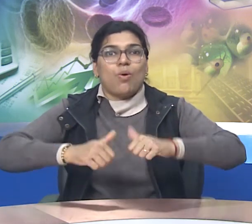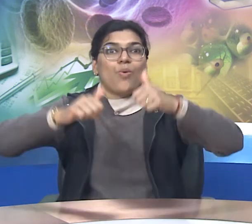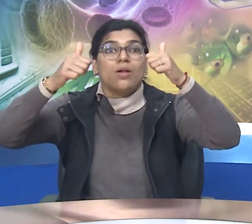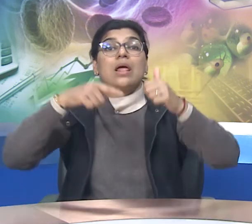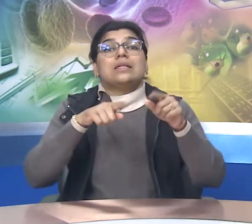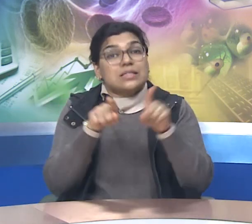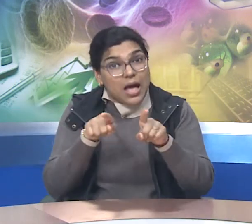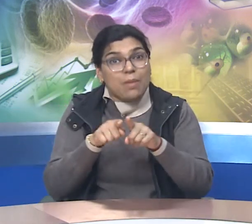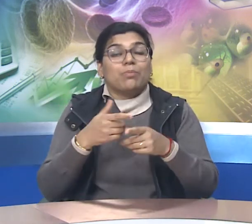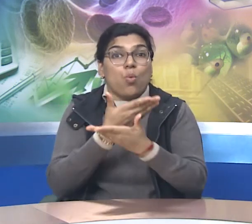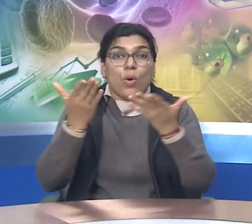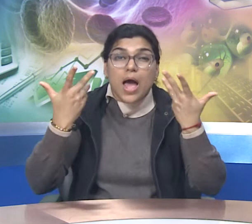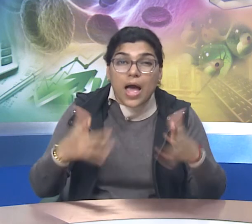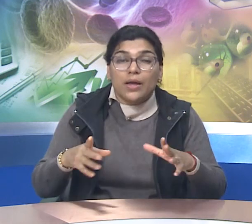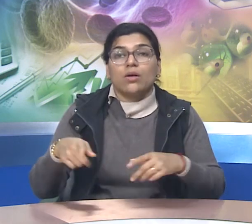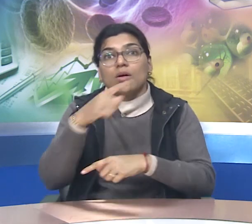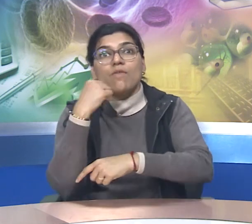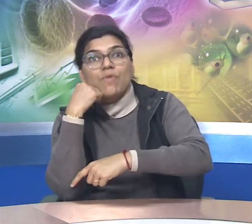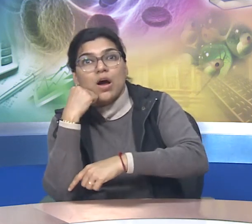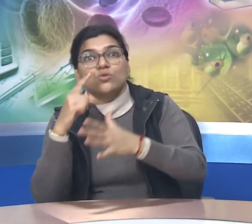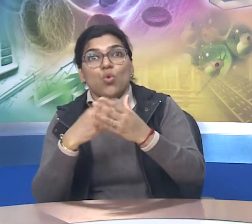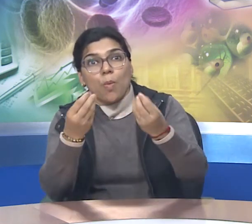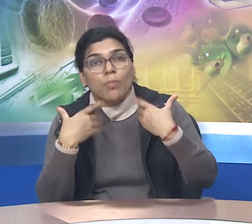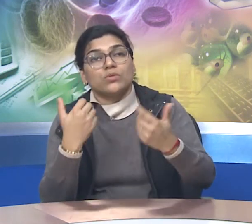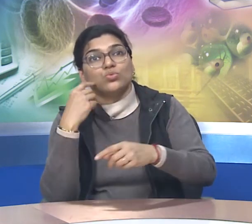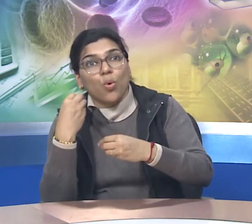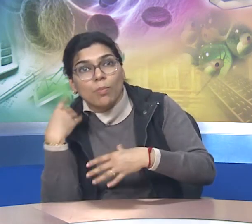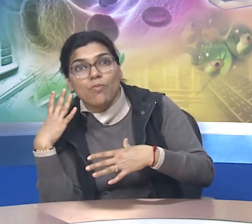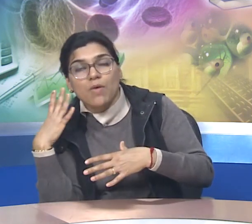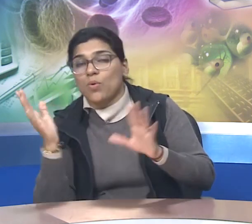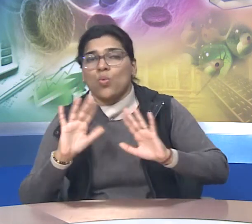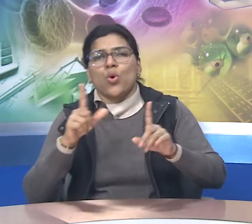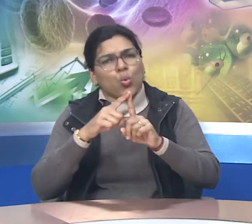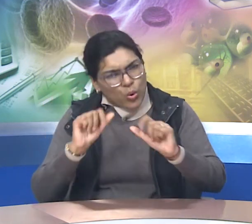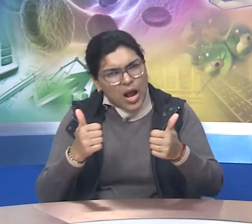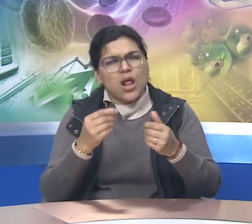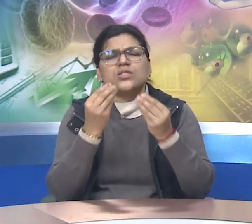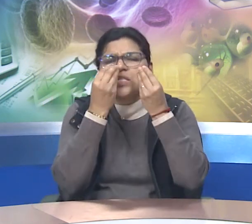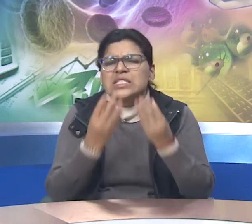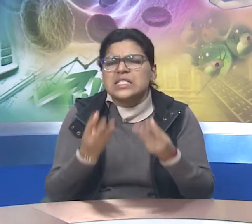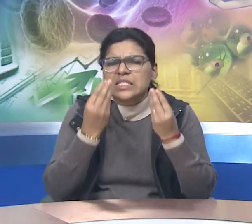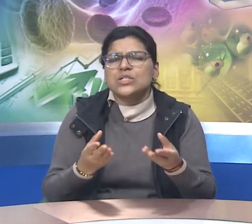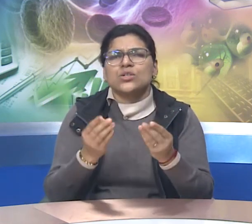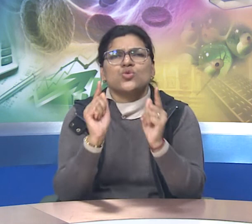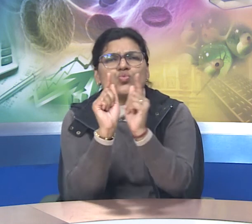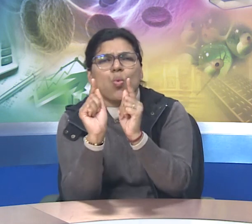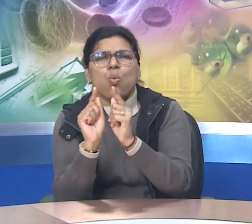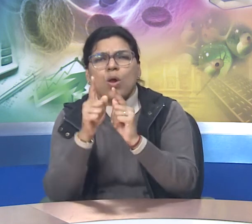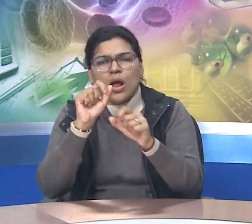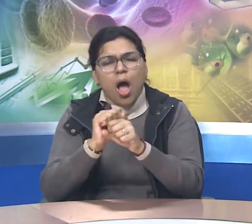Same if you show interest in your work. Similarly, as Shoeshine, you will get succeed in your work and you will